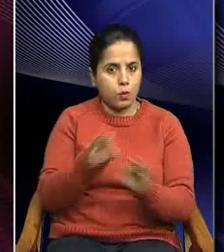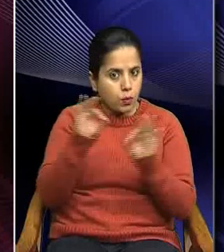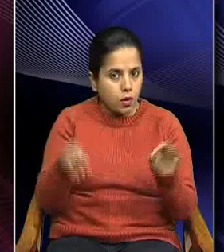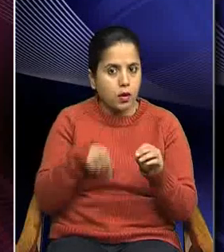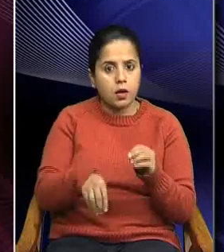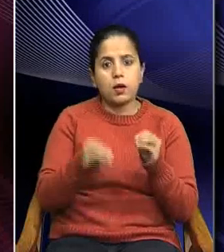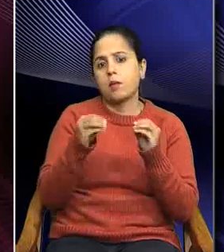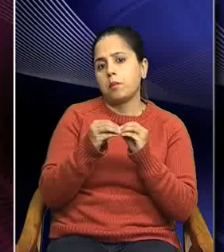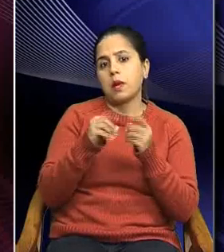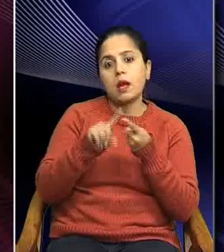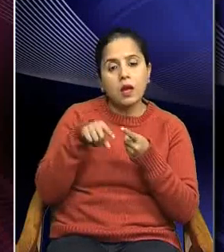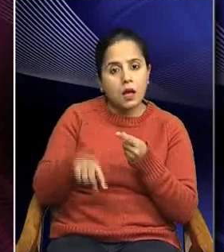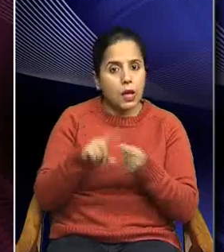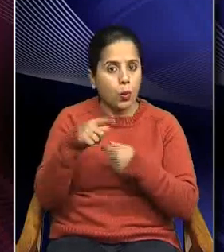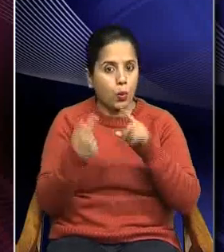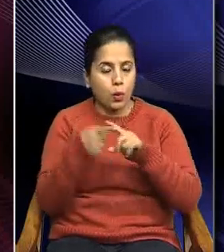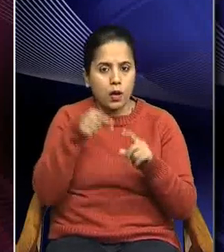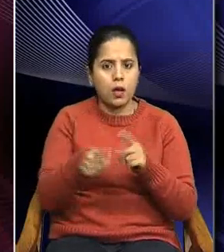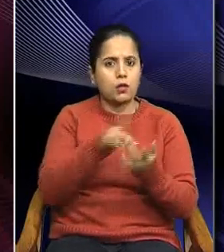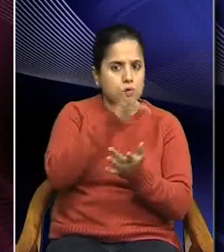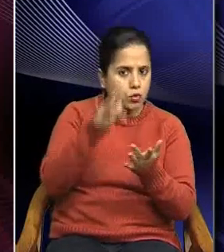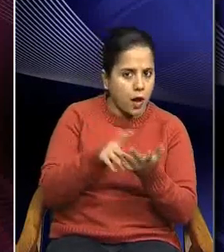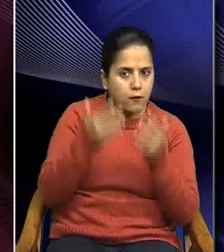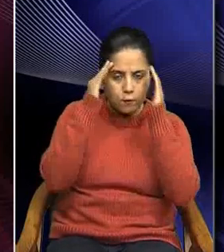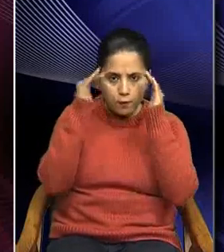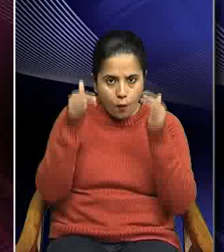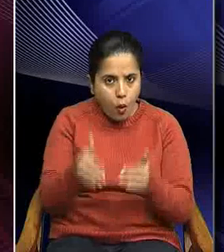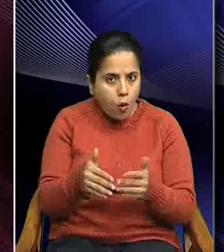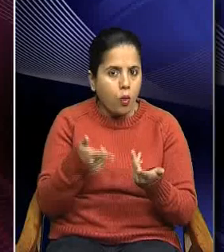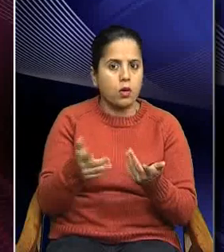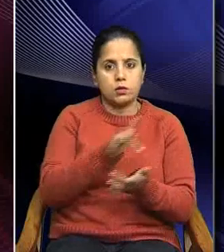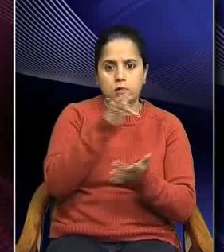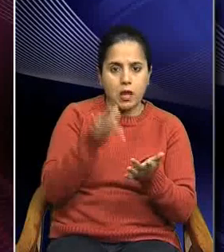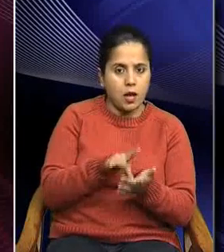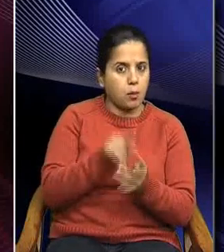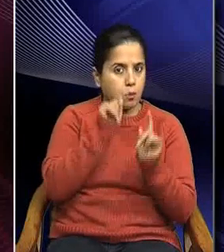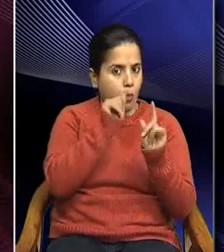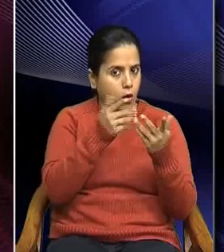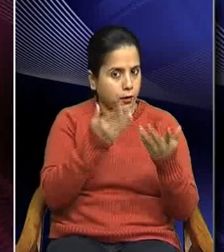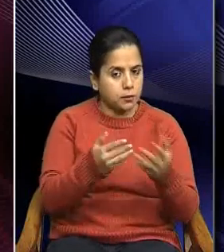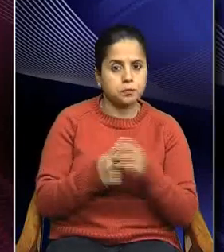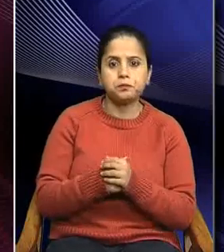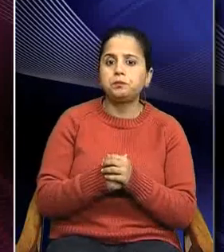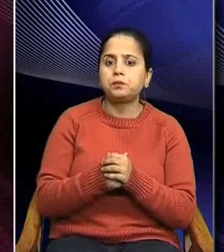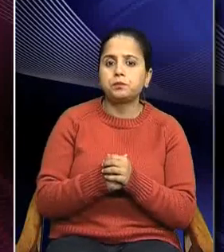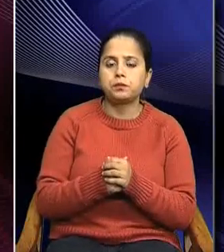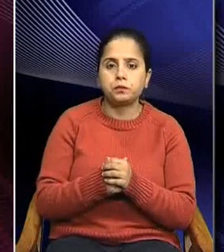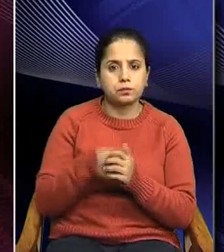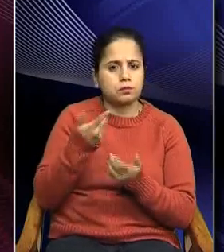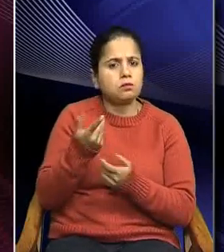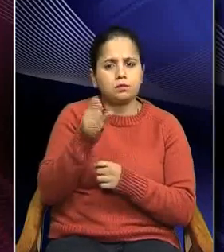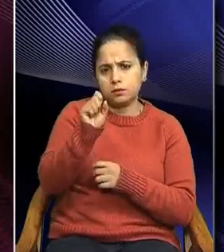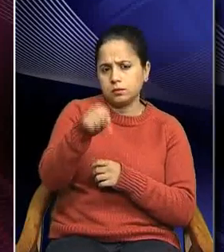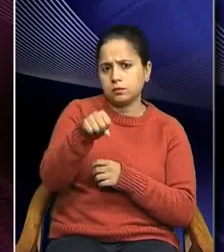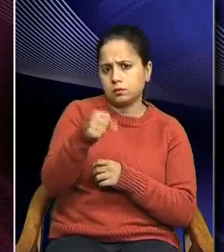us as tradition, as the central tradition, as the focus area, as the central point. So, obviously,